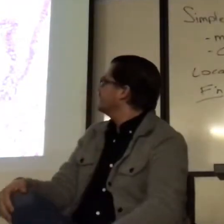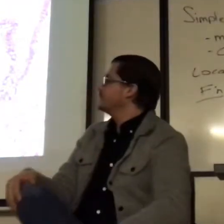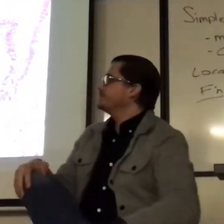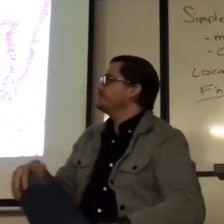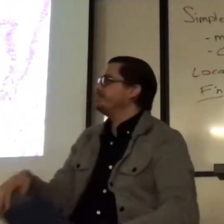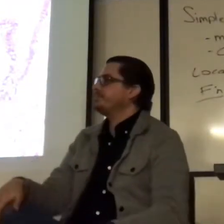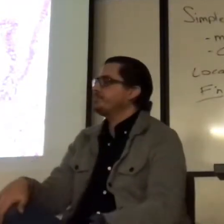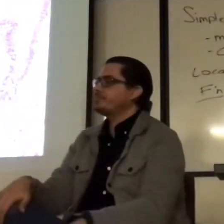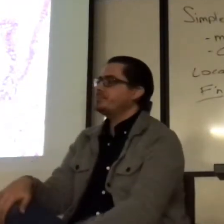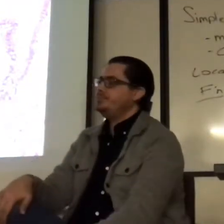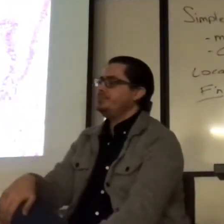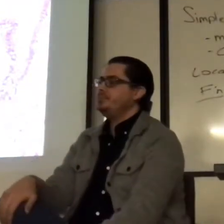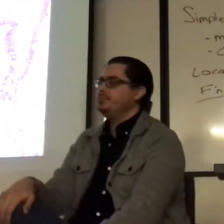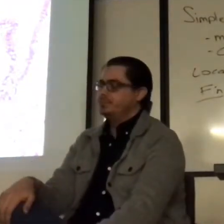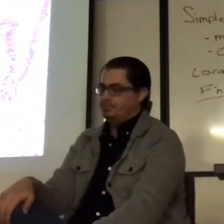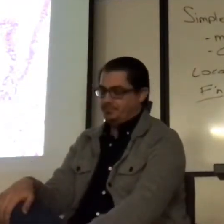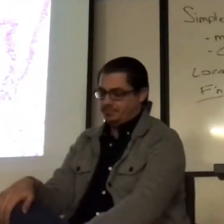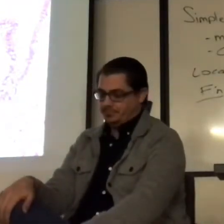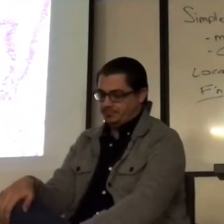view.